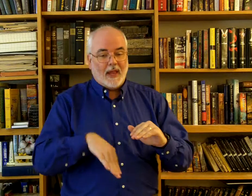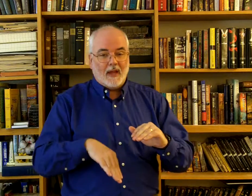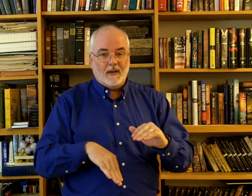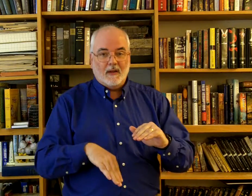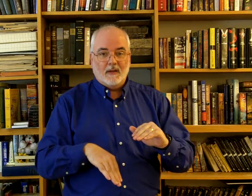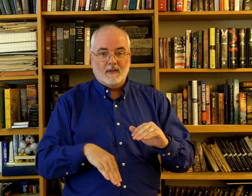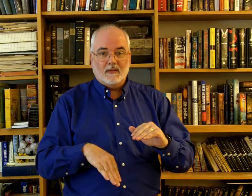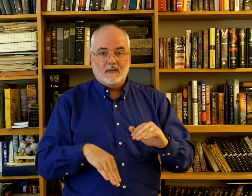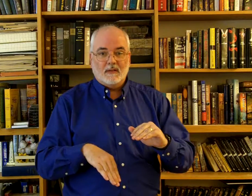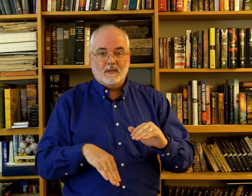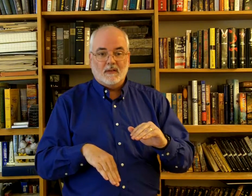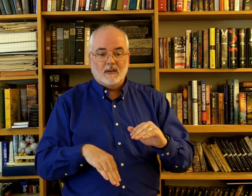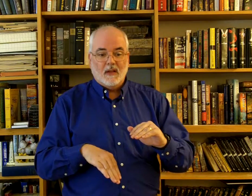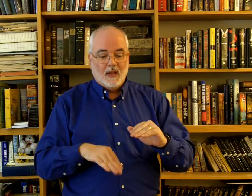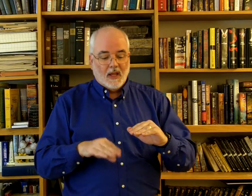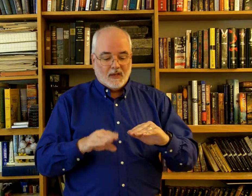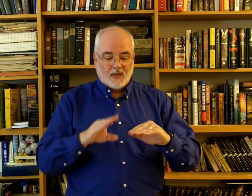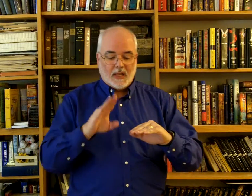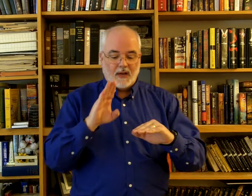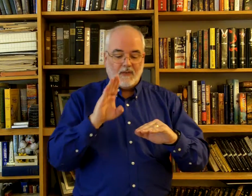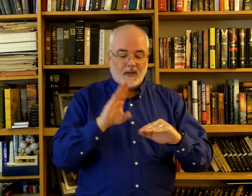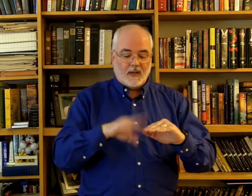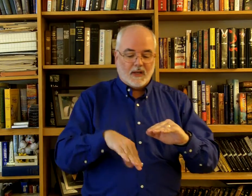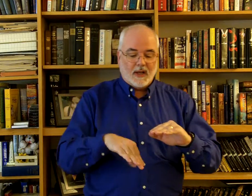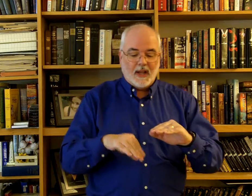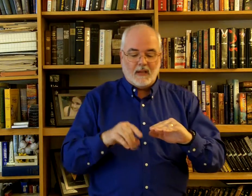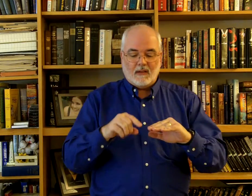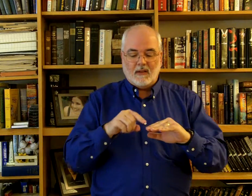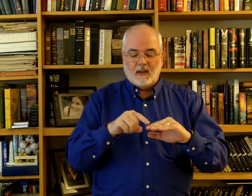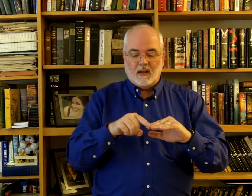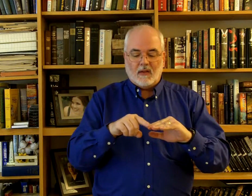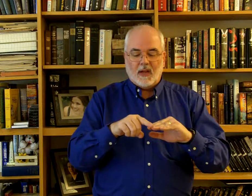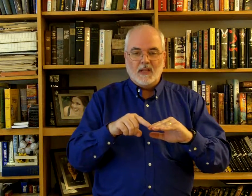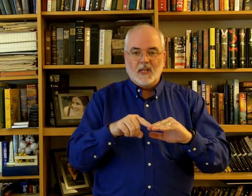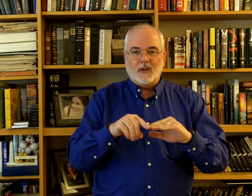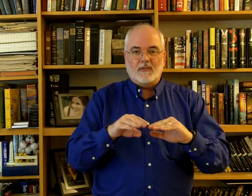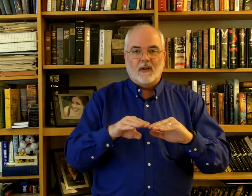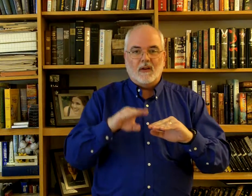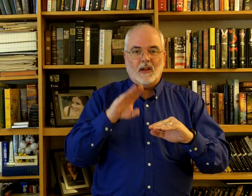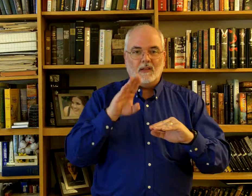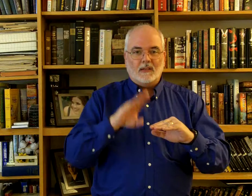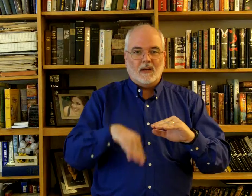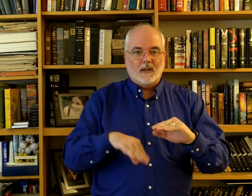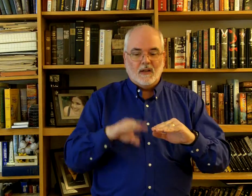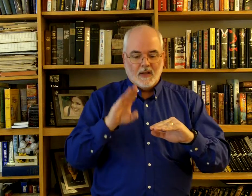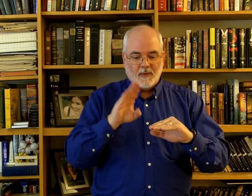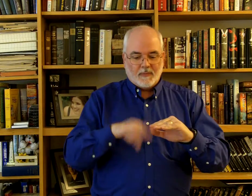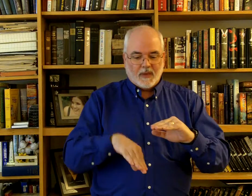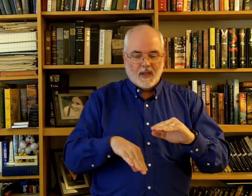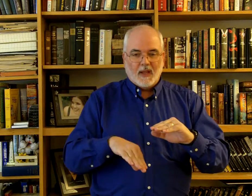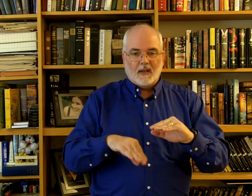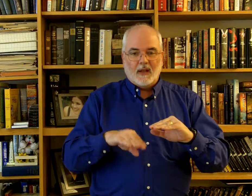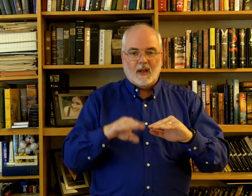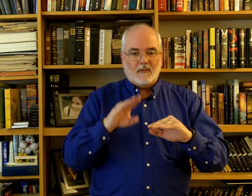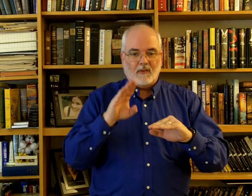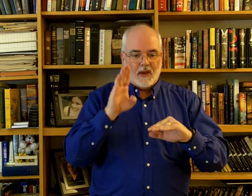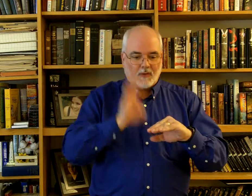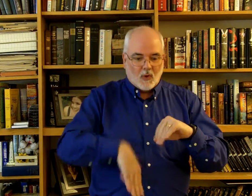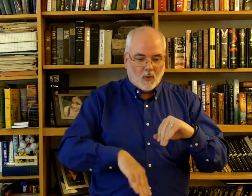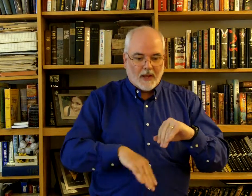than, just kind of hit the ends of your fingernails there. Not the whole